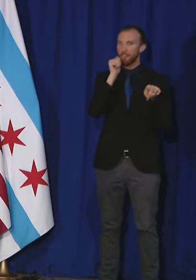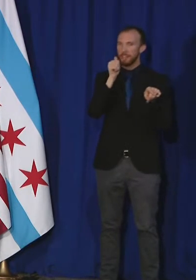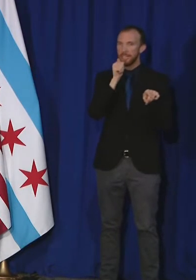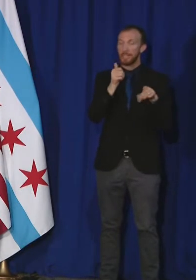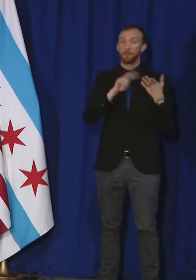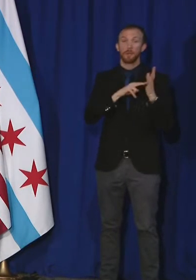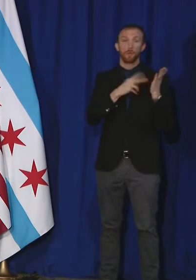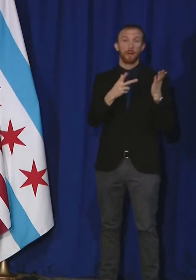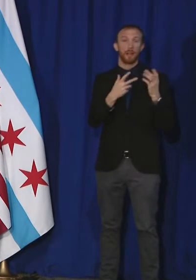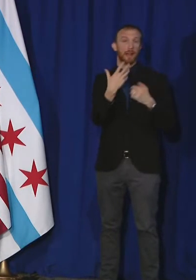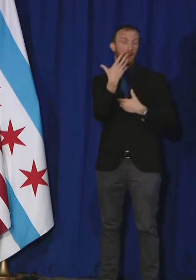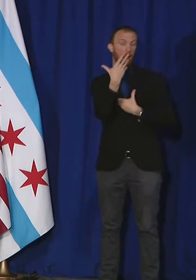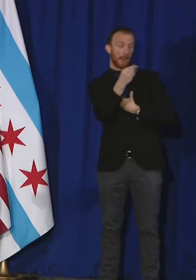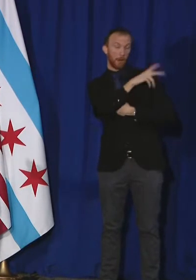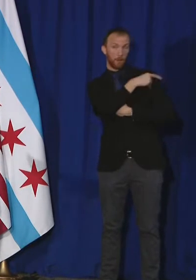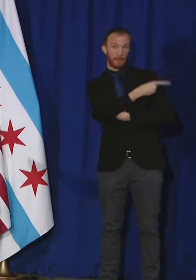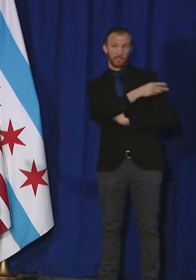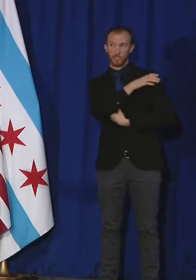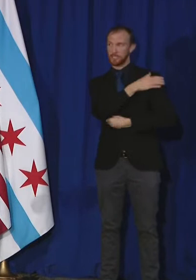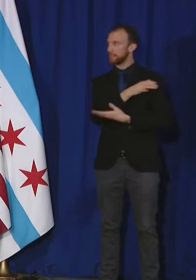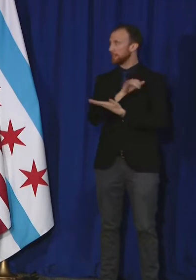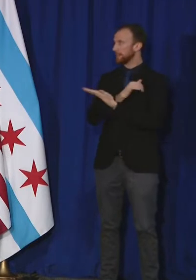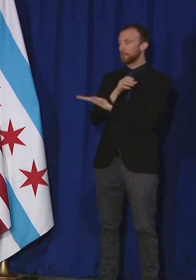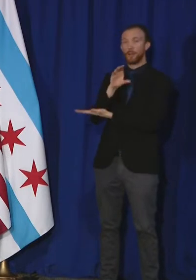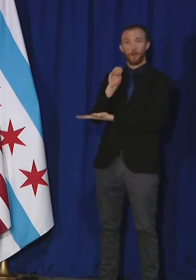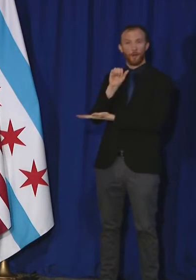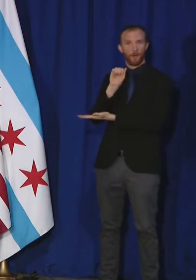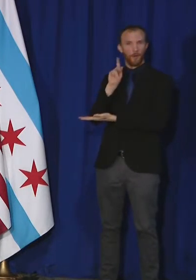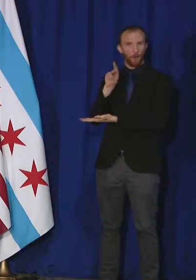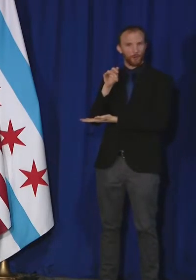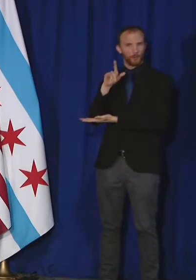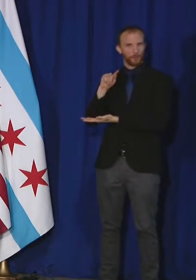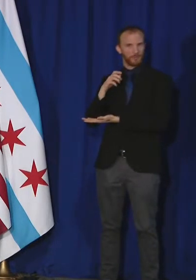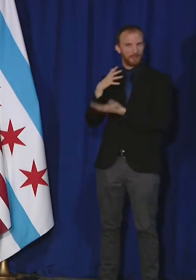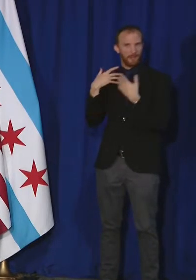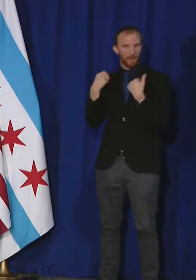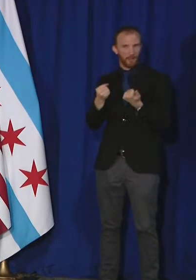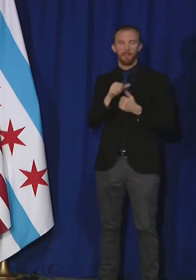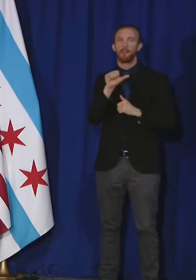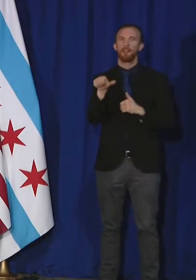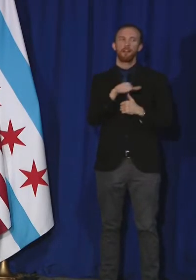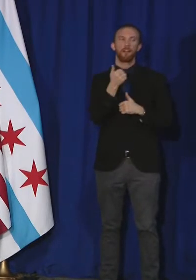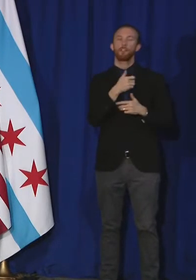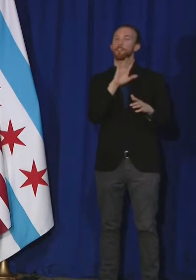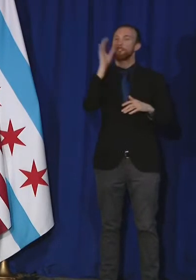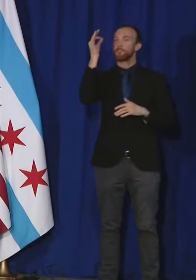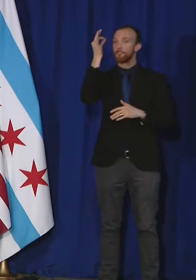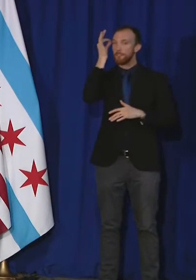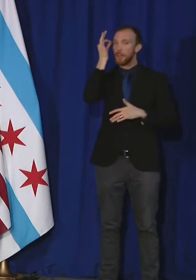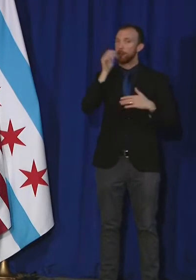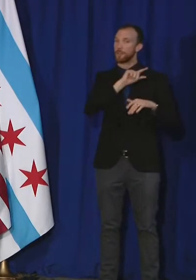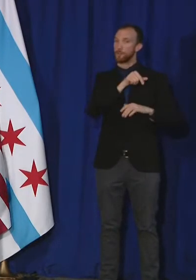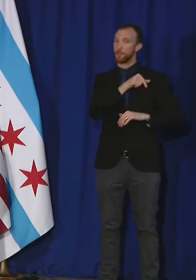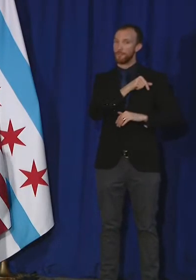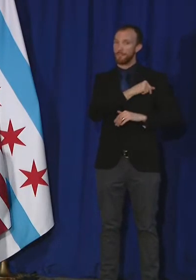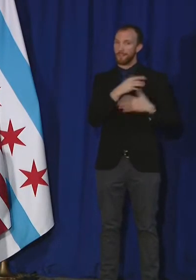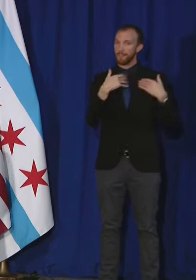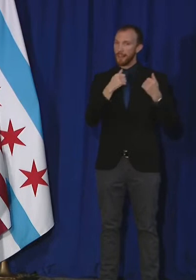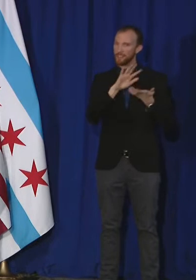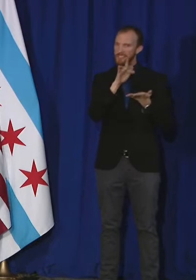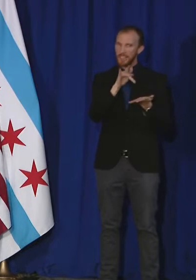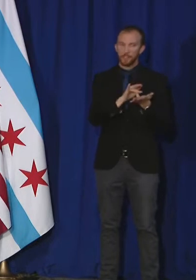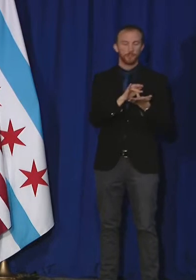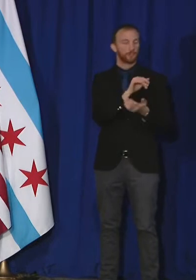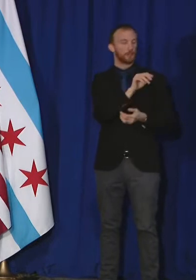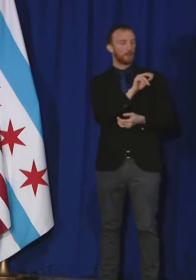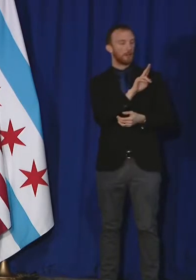includes outpatient clinics like Oak Street Health. That includes our federally qualified health centers. That includes urgent care providers. And